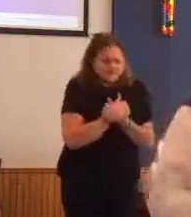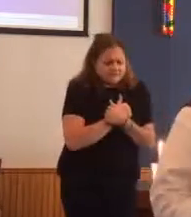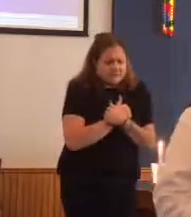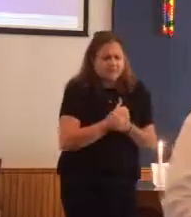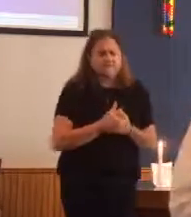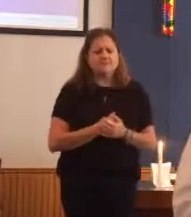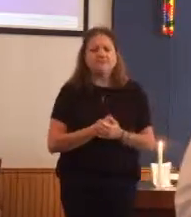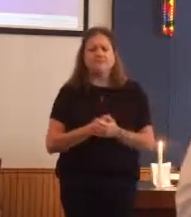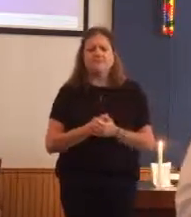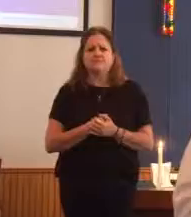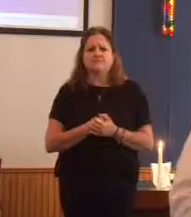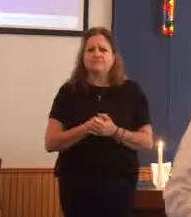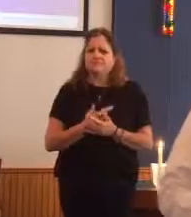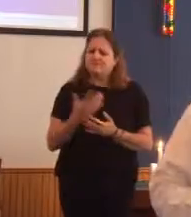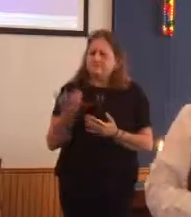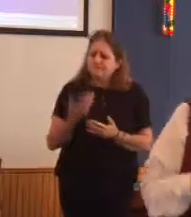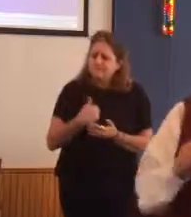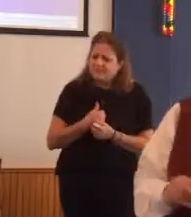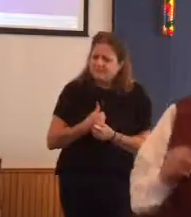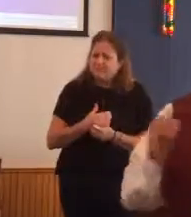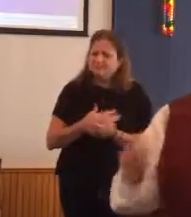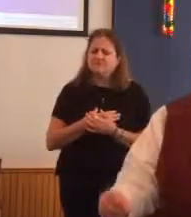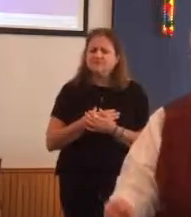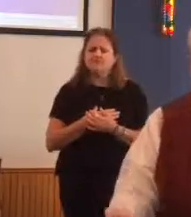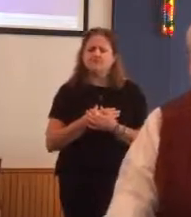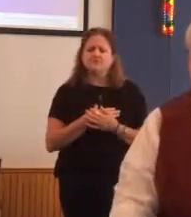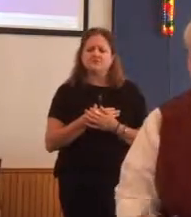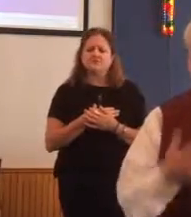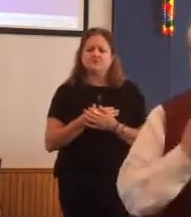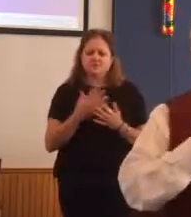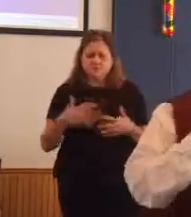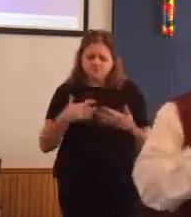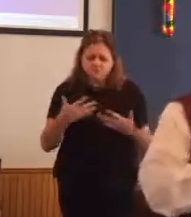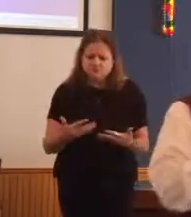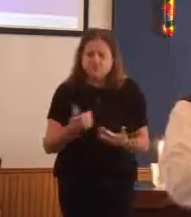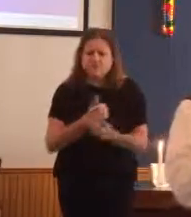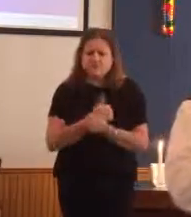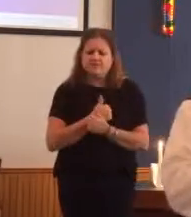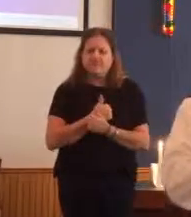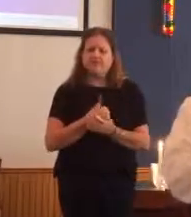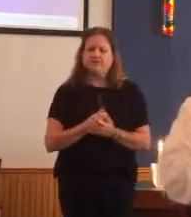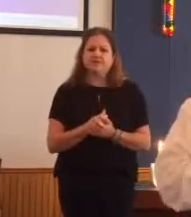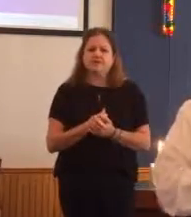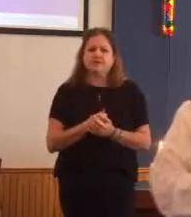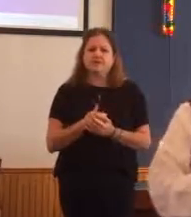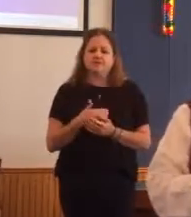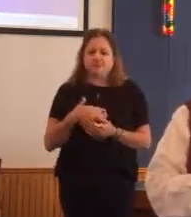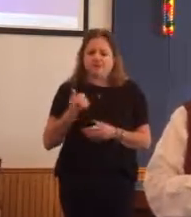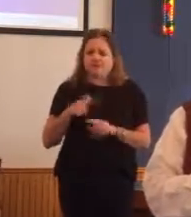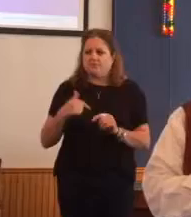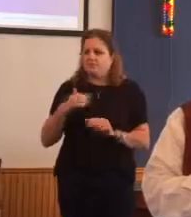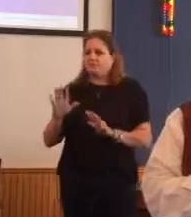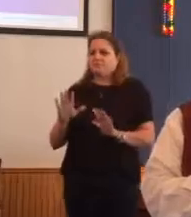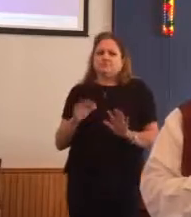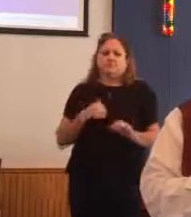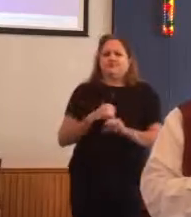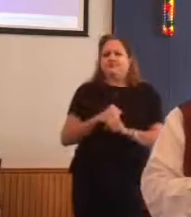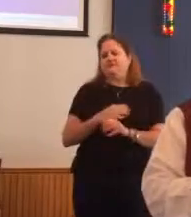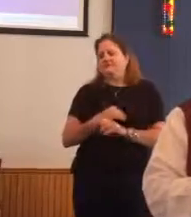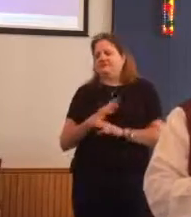Loving someone else. Doing what is loving rather than what keeps me safe.